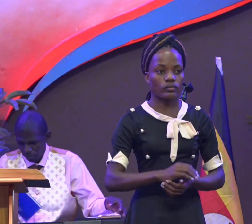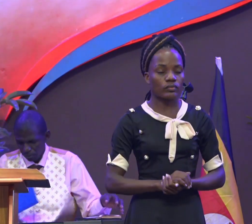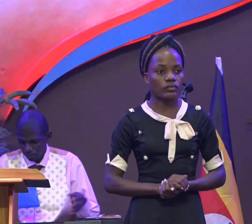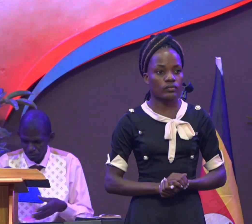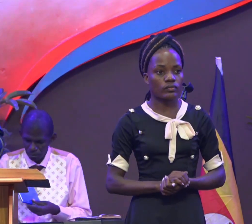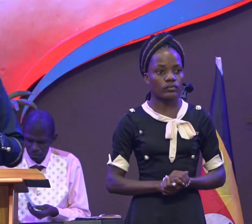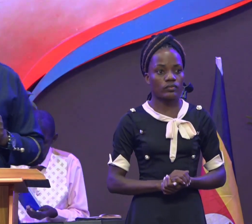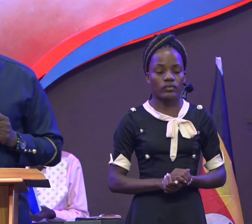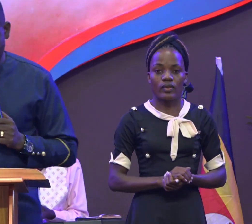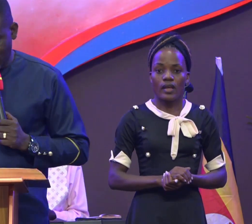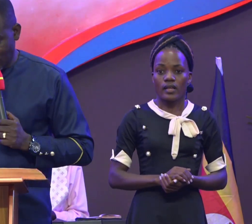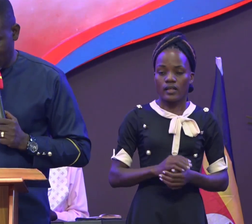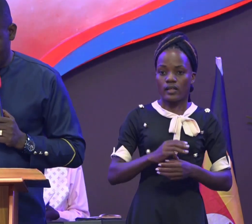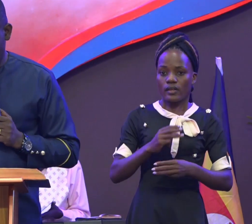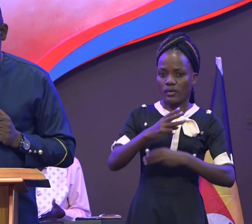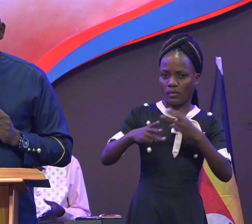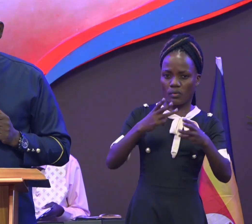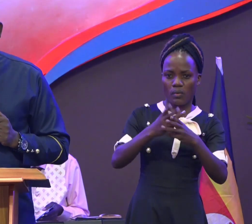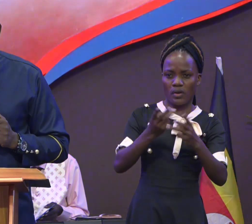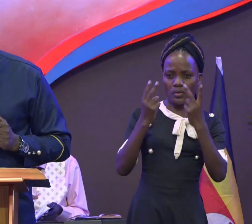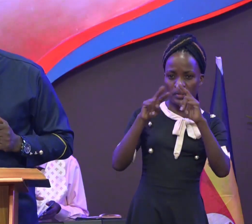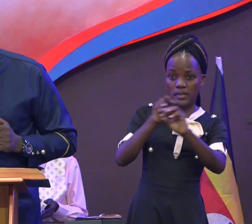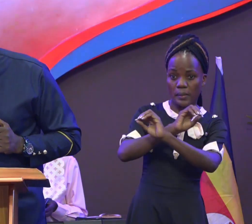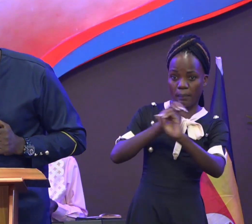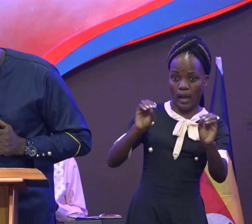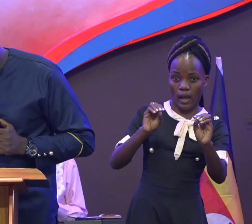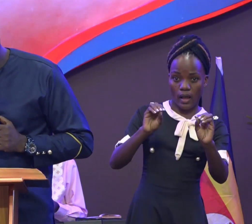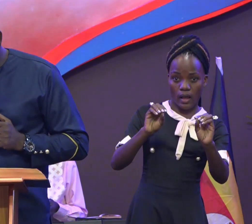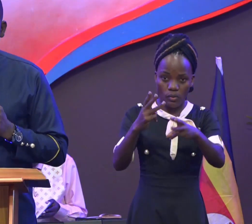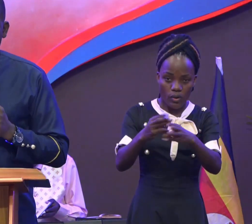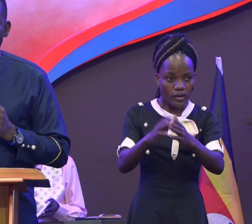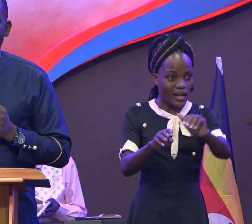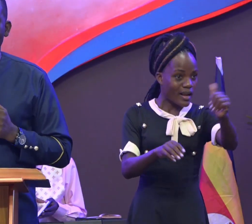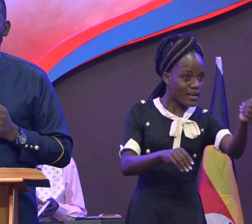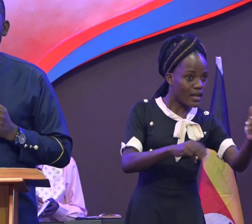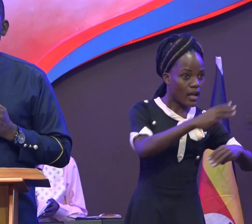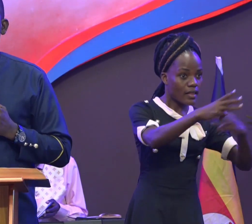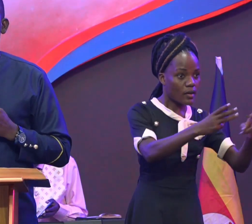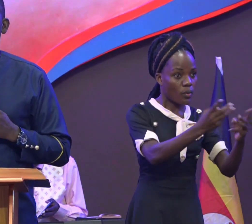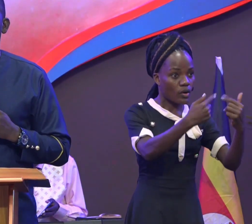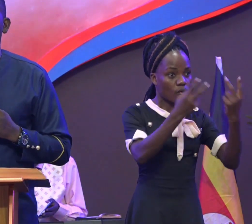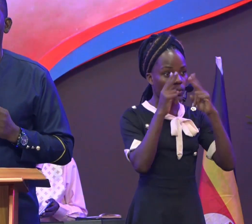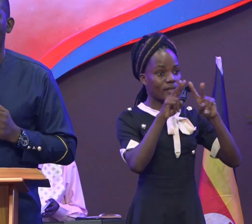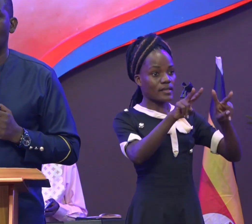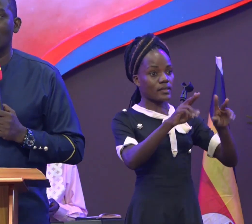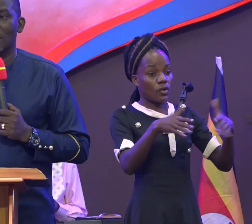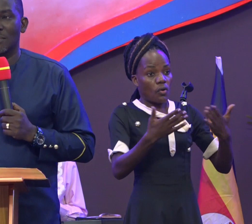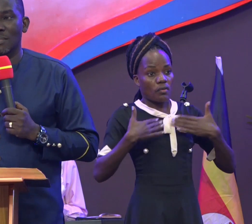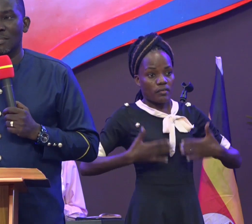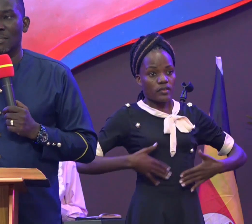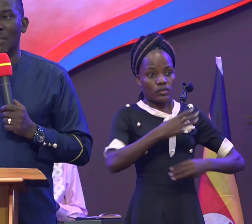Ensi y'ebitalabika. The world of the unseen. Ka. And the world of the seen.